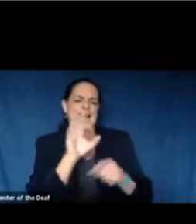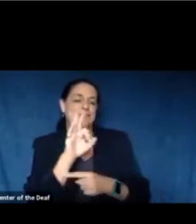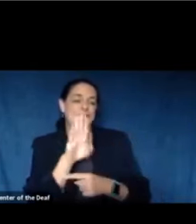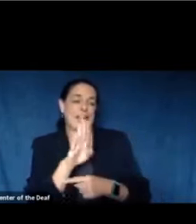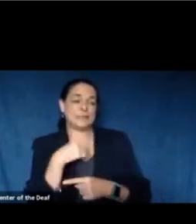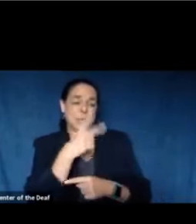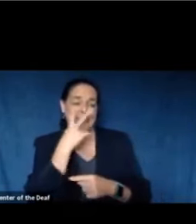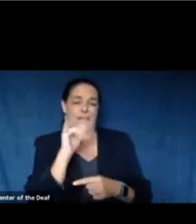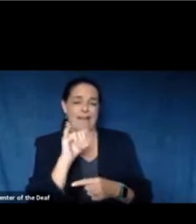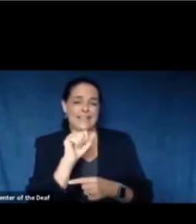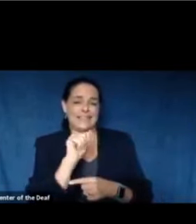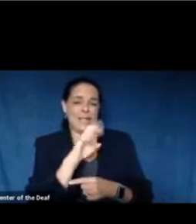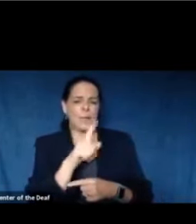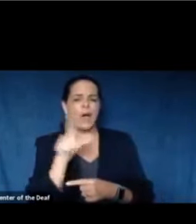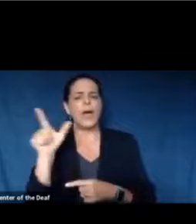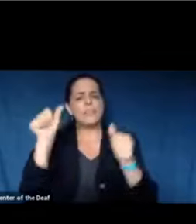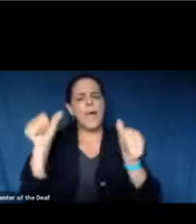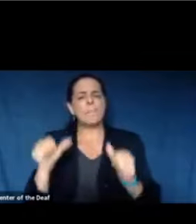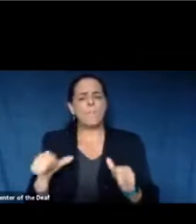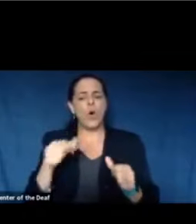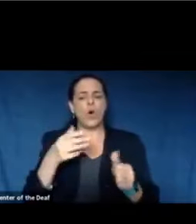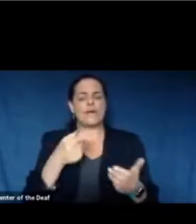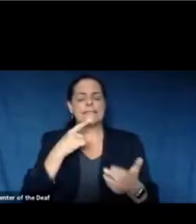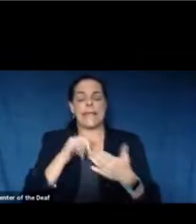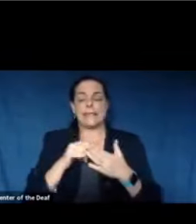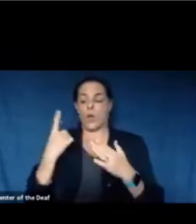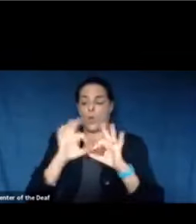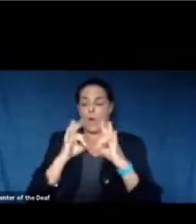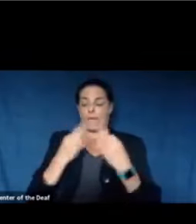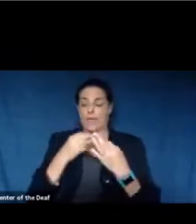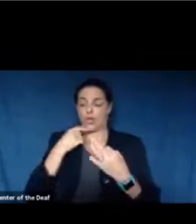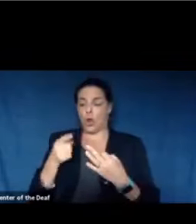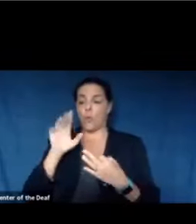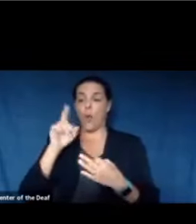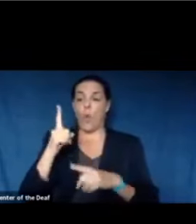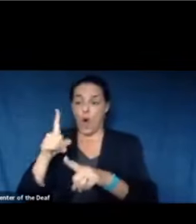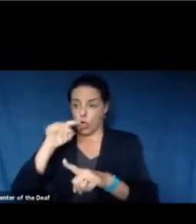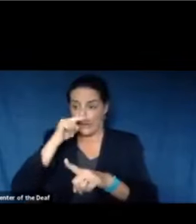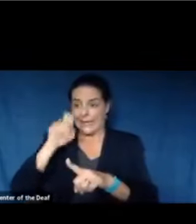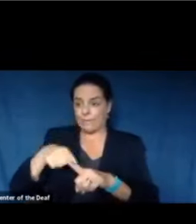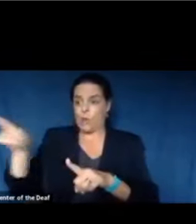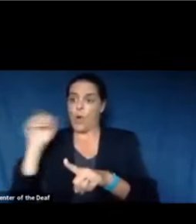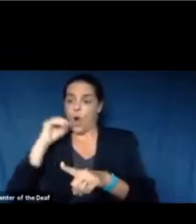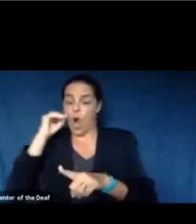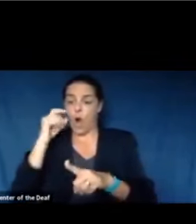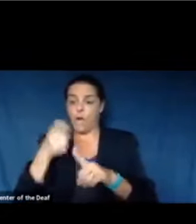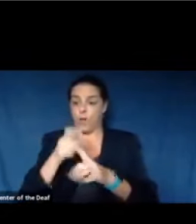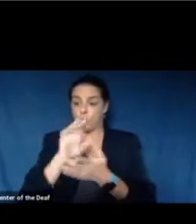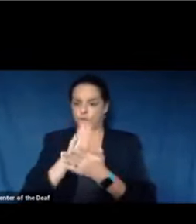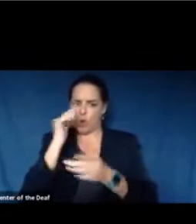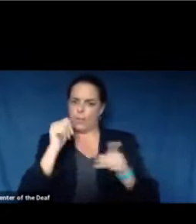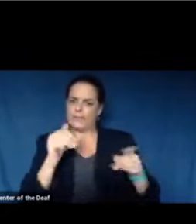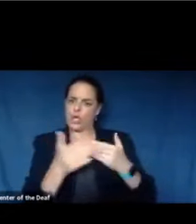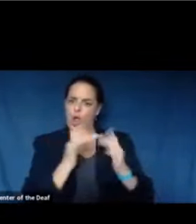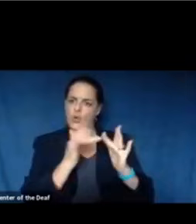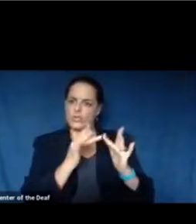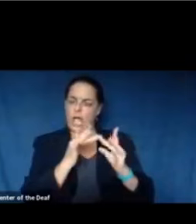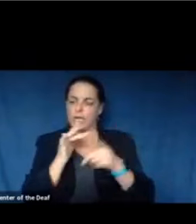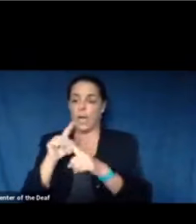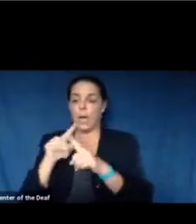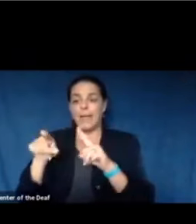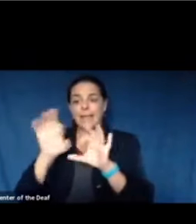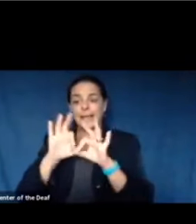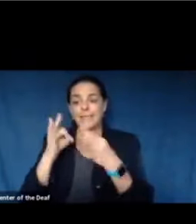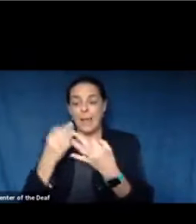seen suggests that a family was told that one of their kids had to go home from school as a close contact. Okay. But the family was